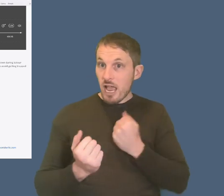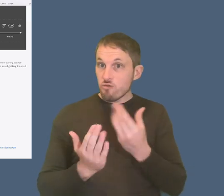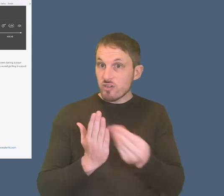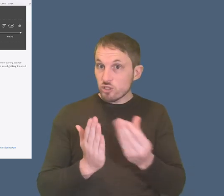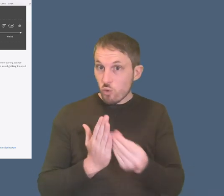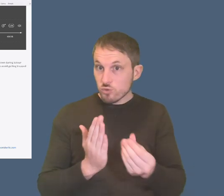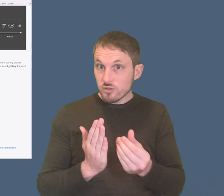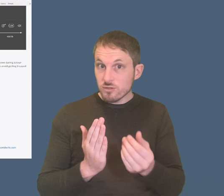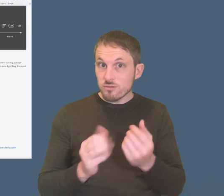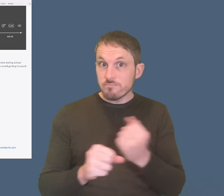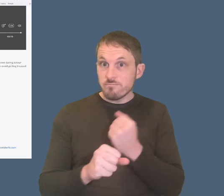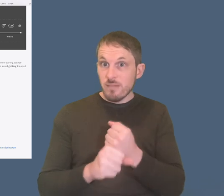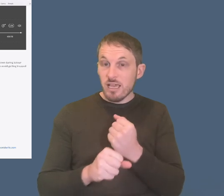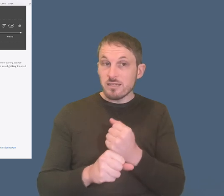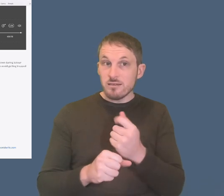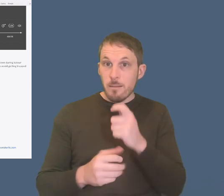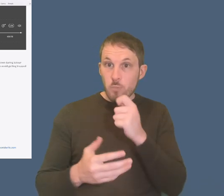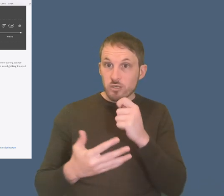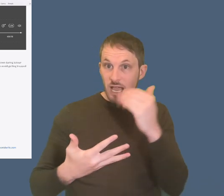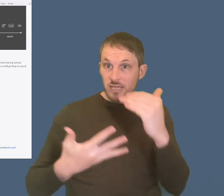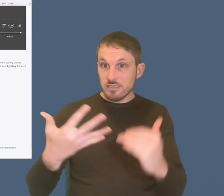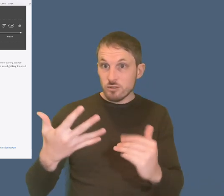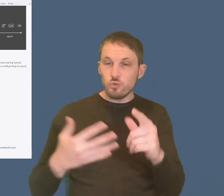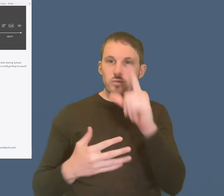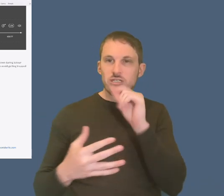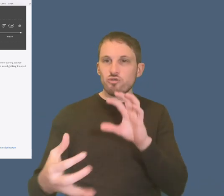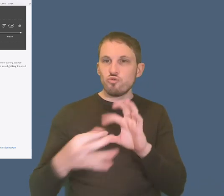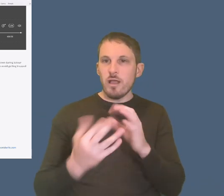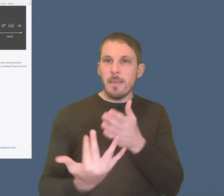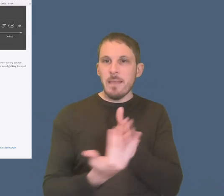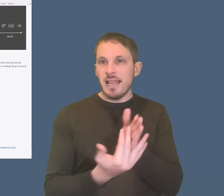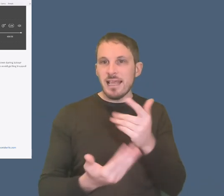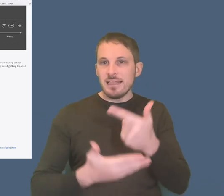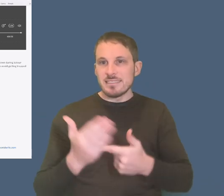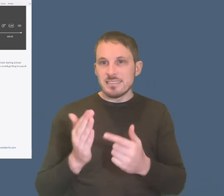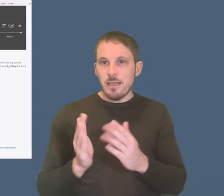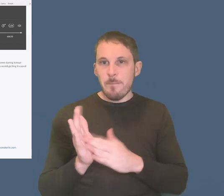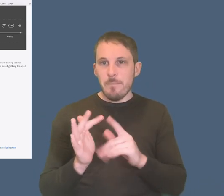to create every single podcast episode, you can join the mailing list at